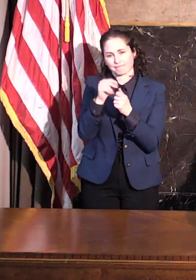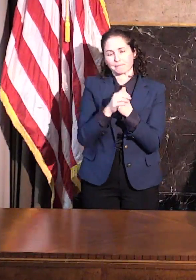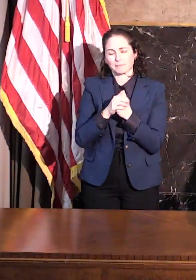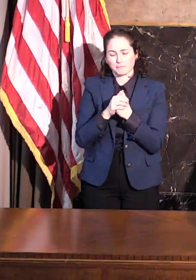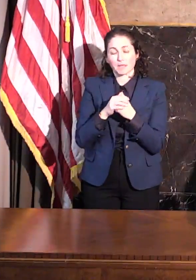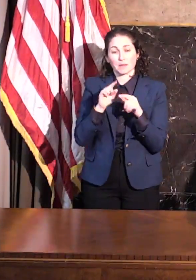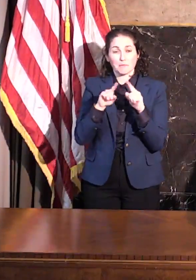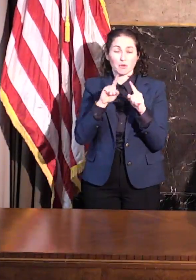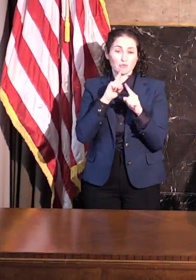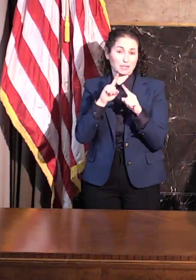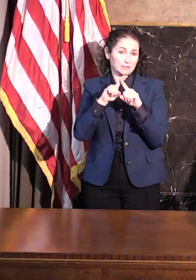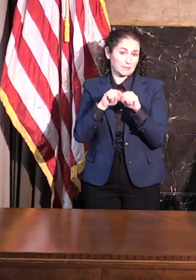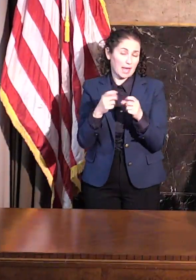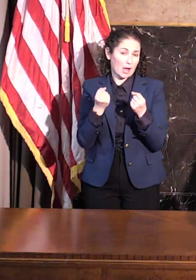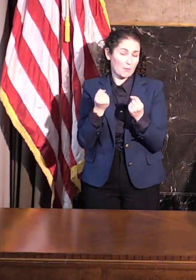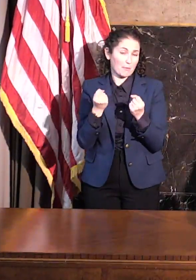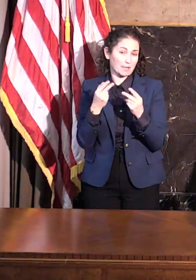will